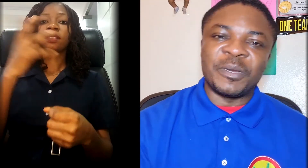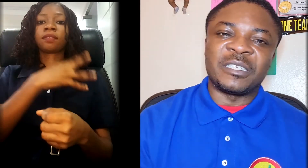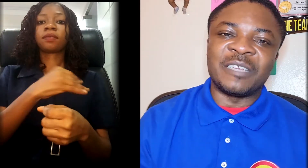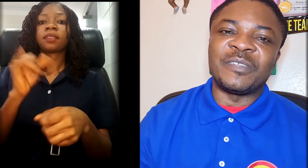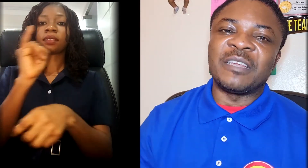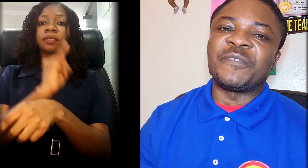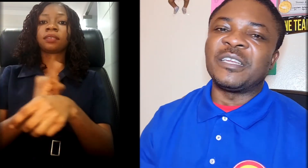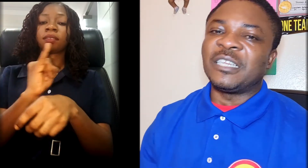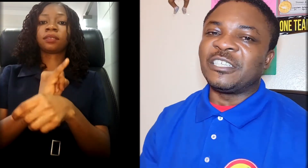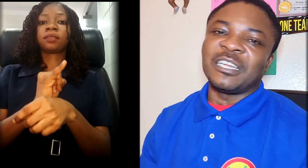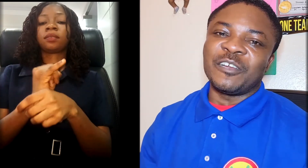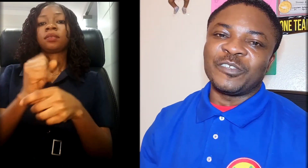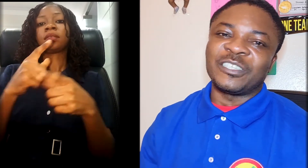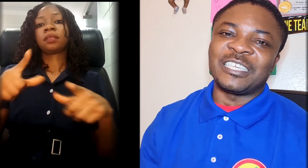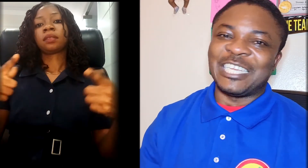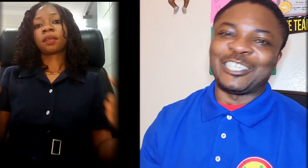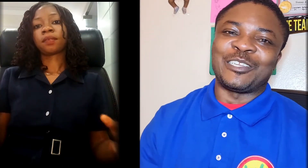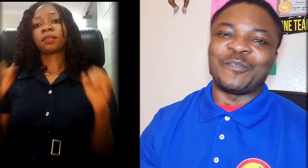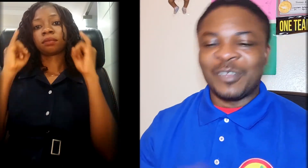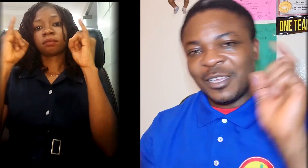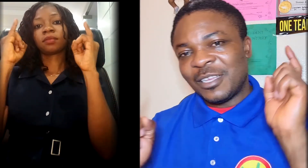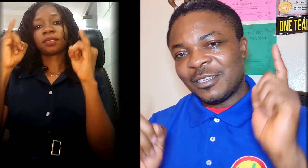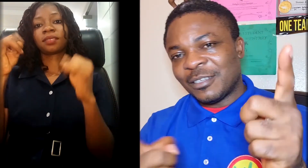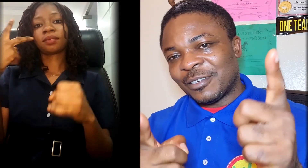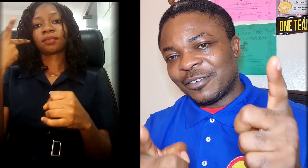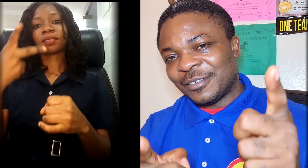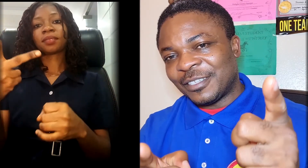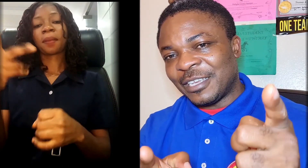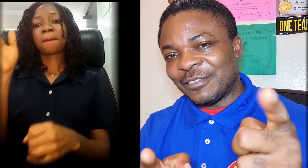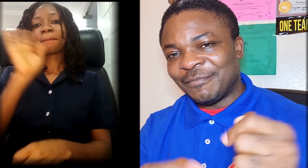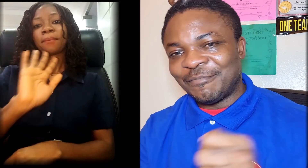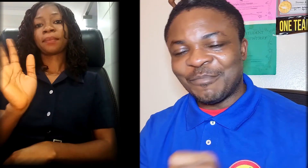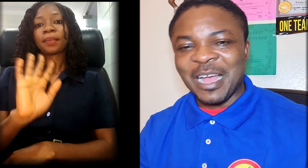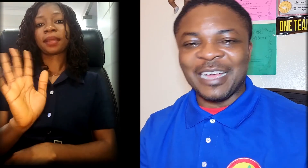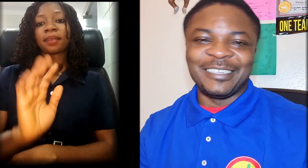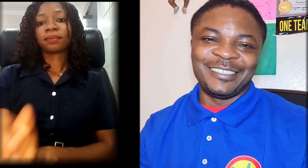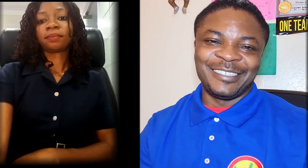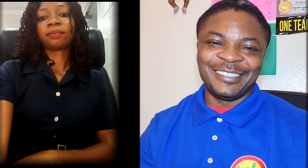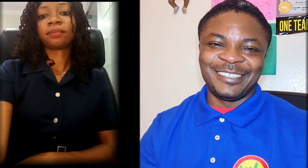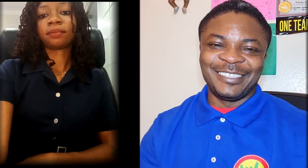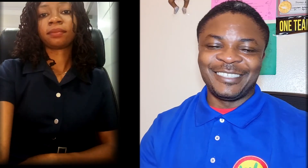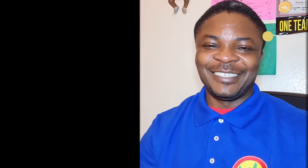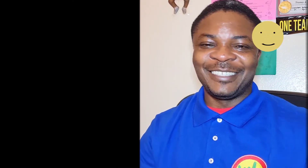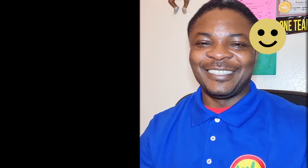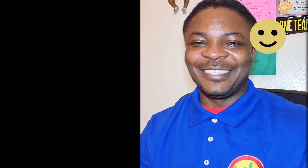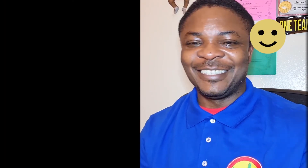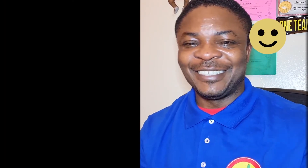brought to you by Save the Deaf and Endangered Languages Initiative. See you. Bye.